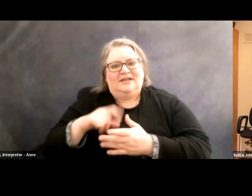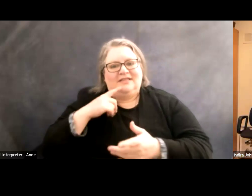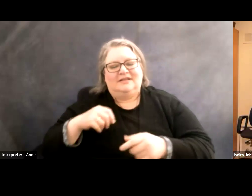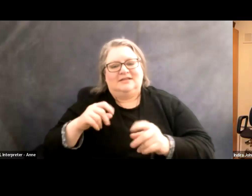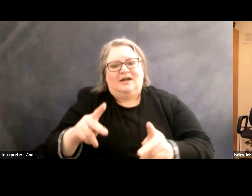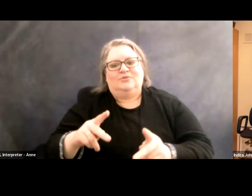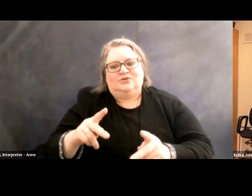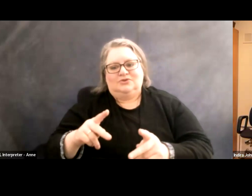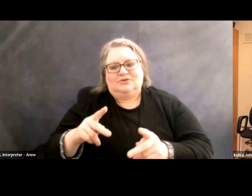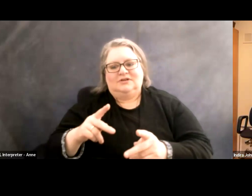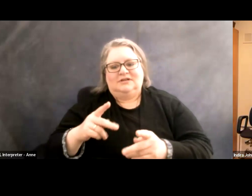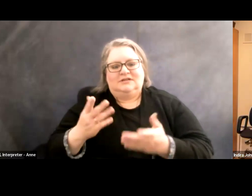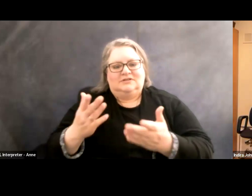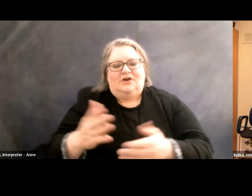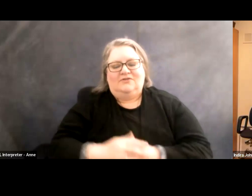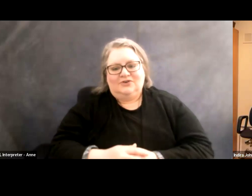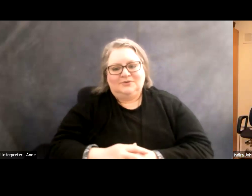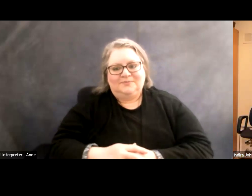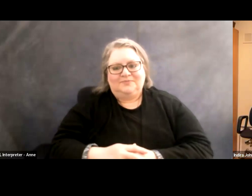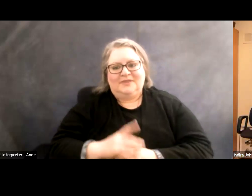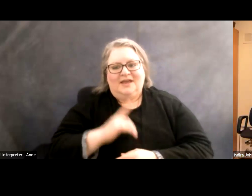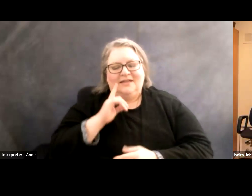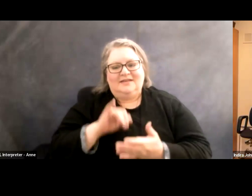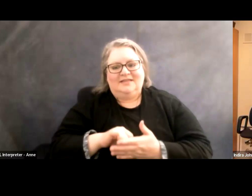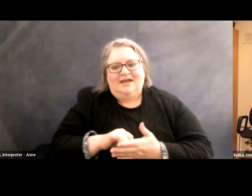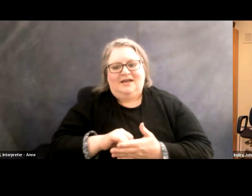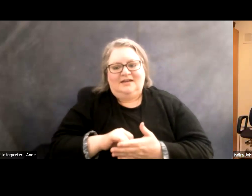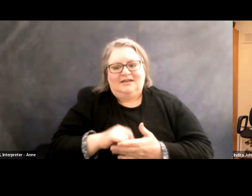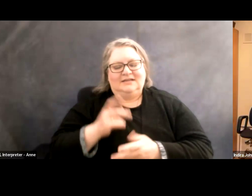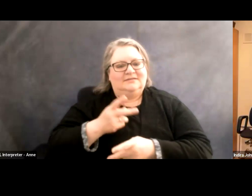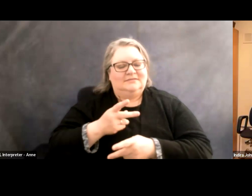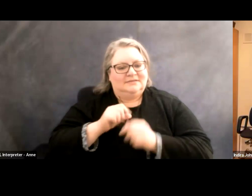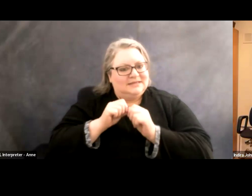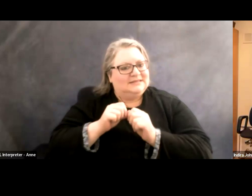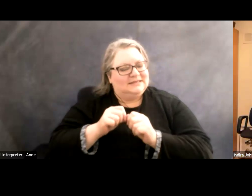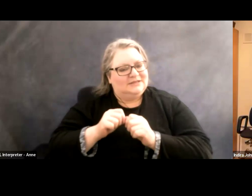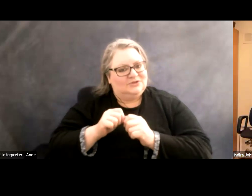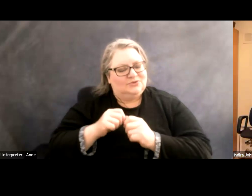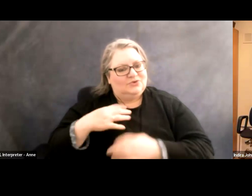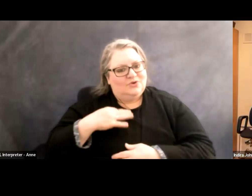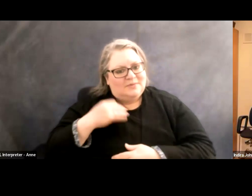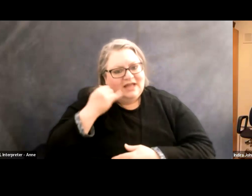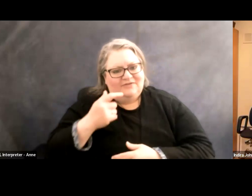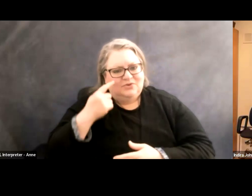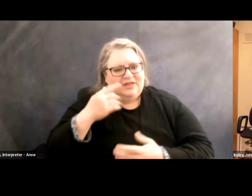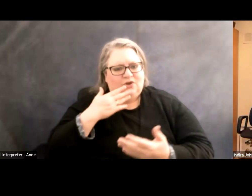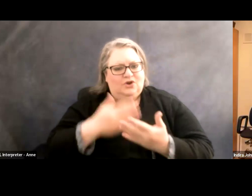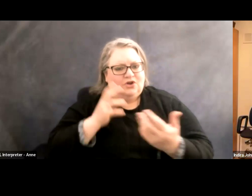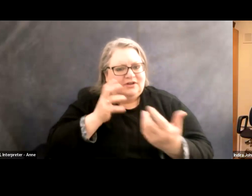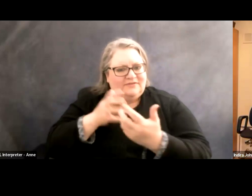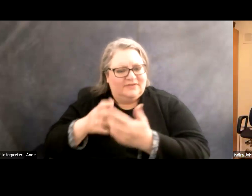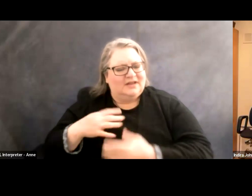these opportunities offer. And I think it's important to just keep applying. If you think you're a good fit, apply for it. And